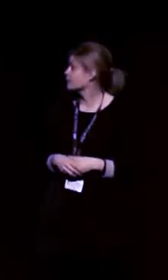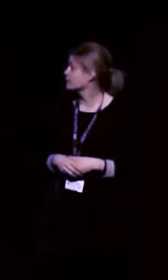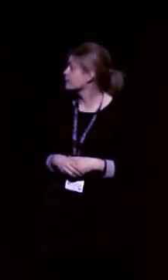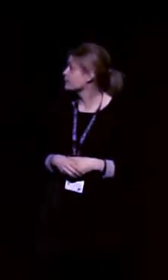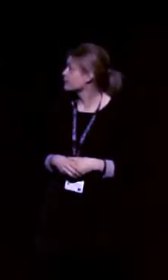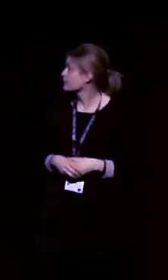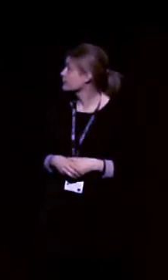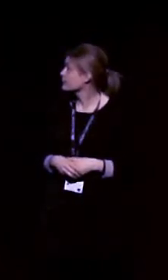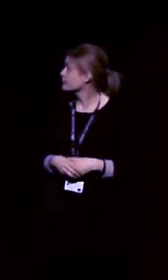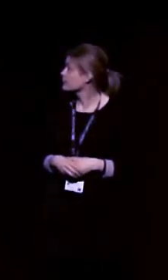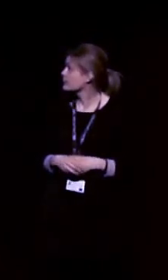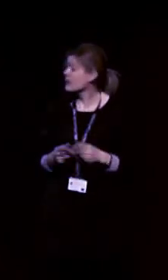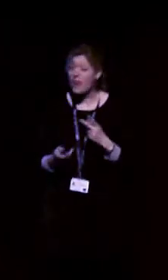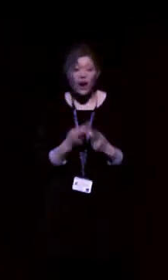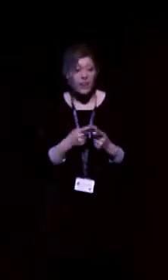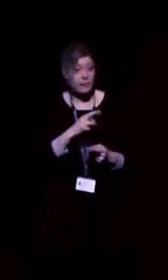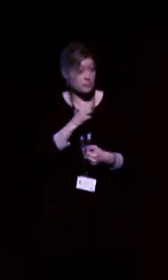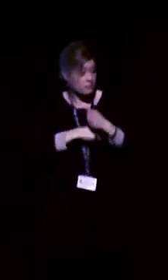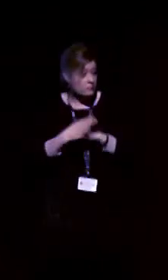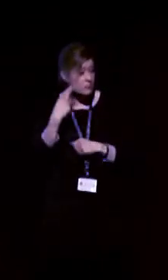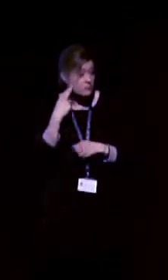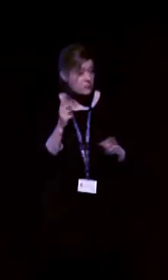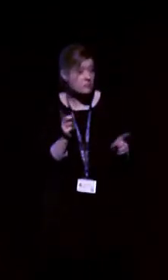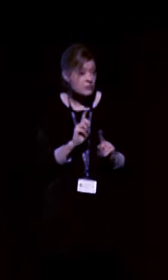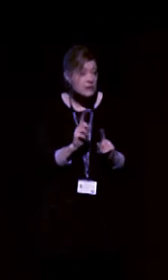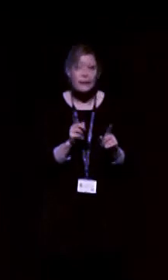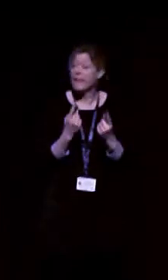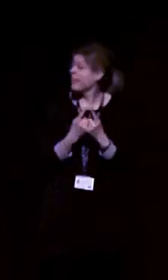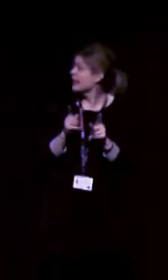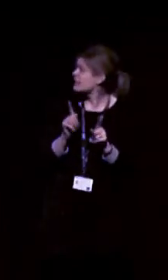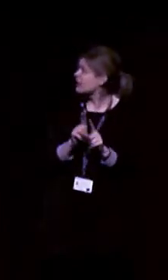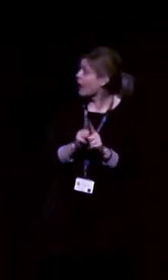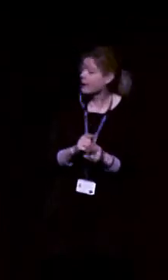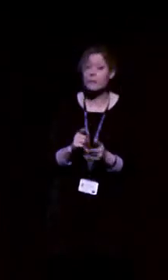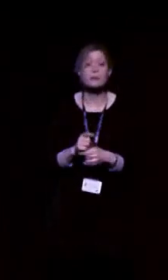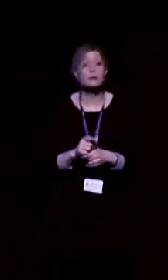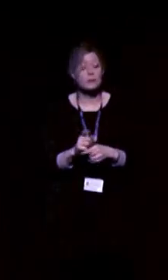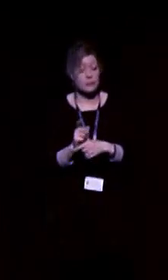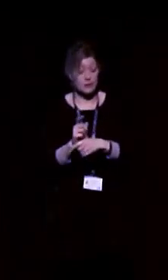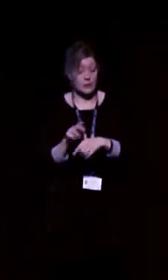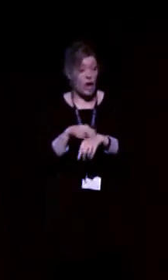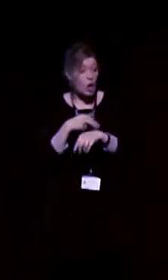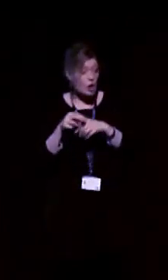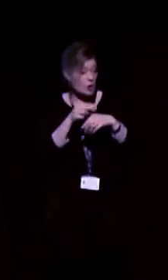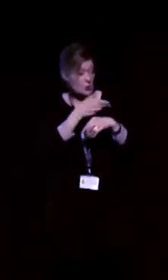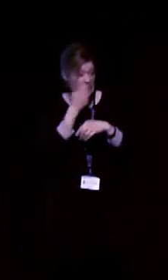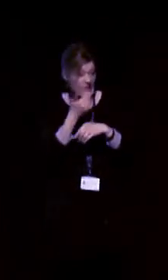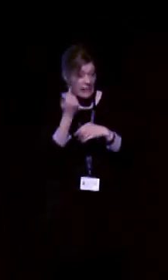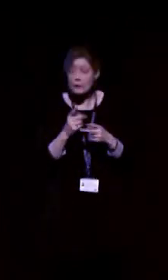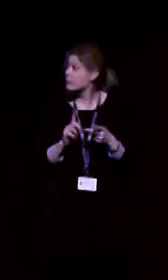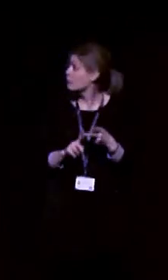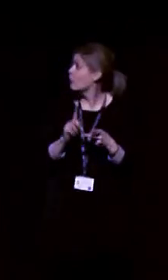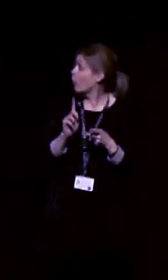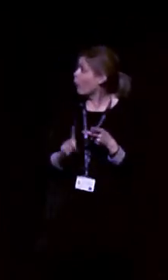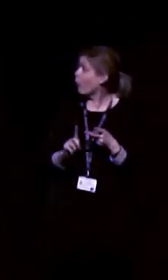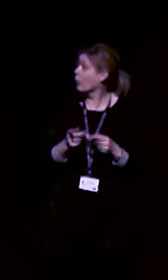Other exposures such as solvents and smoking painkillers can also make you more susceptible to developing a hearing loss if you're working in